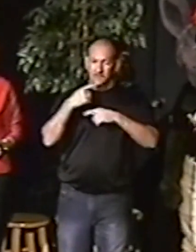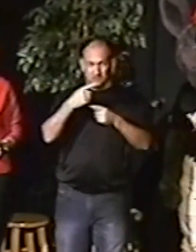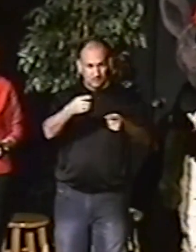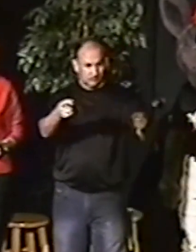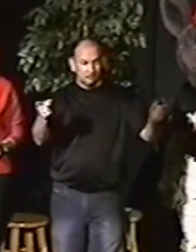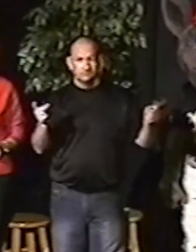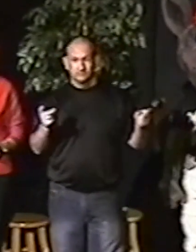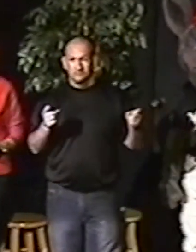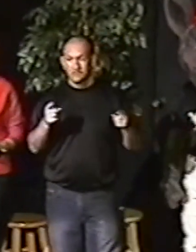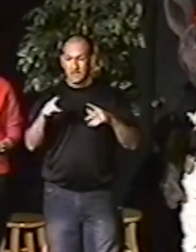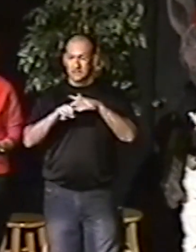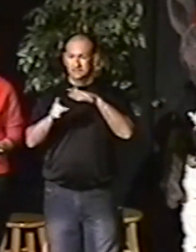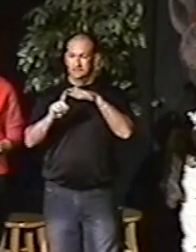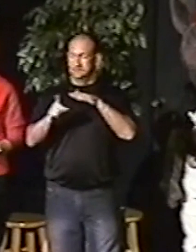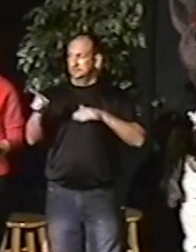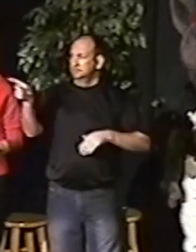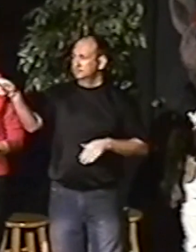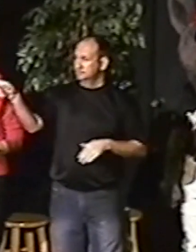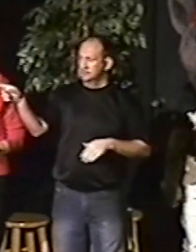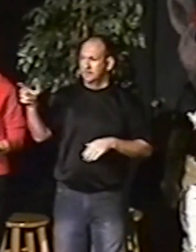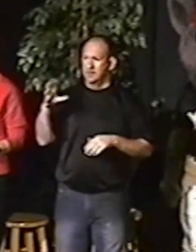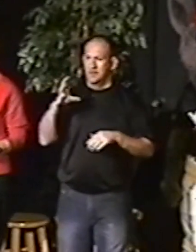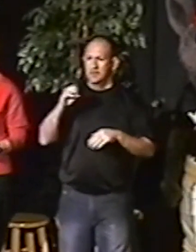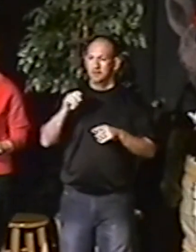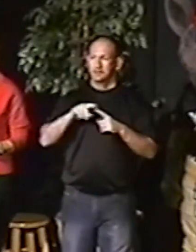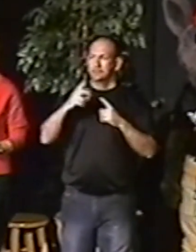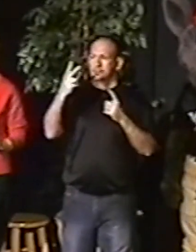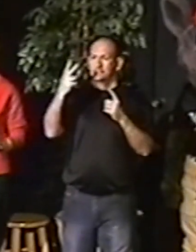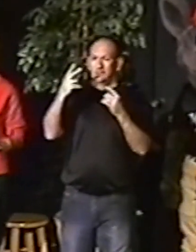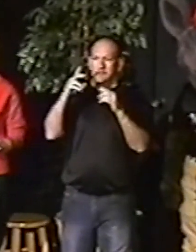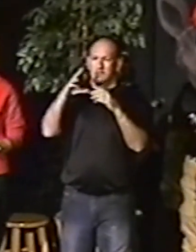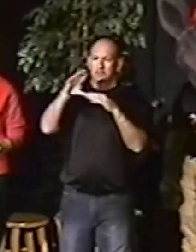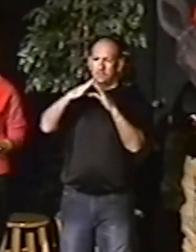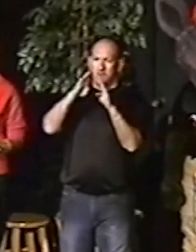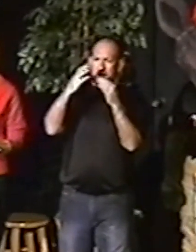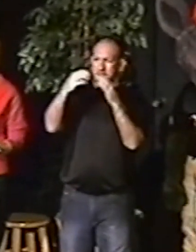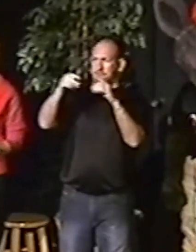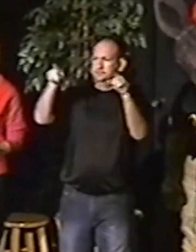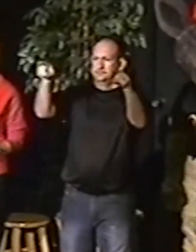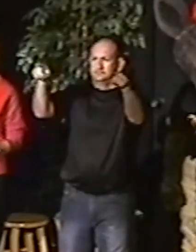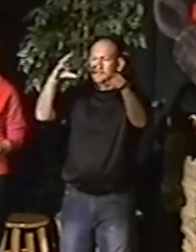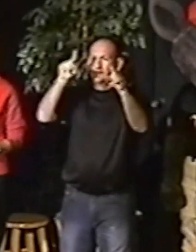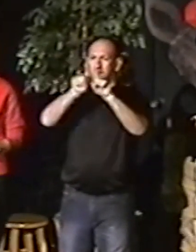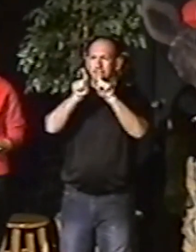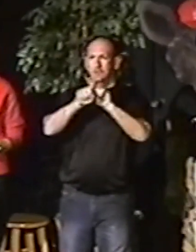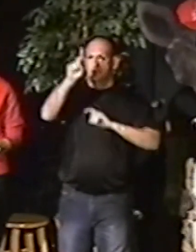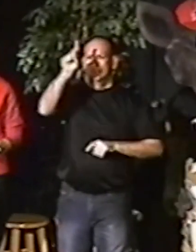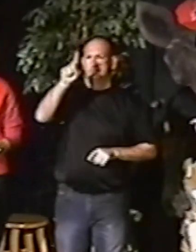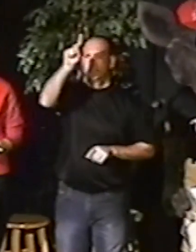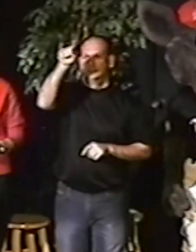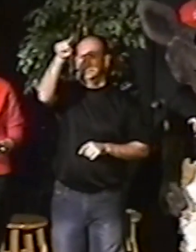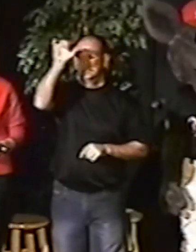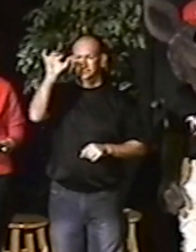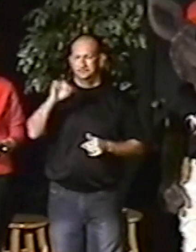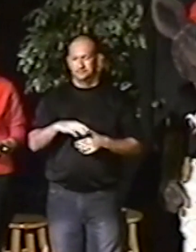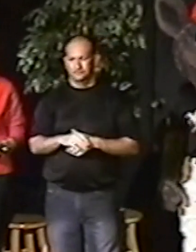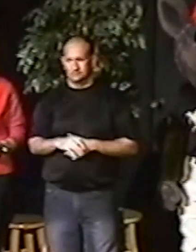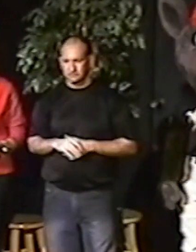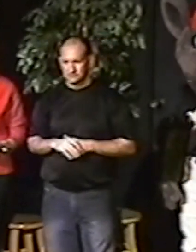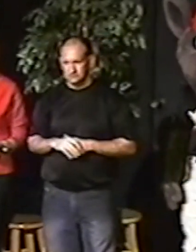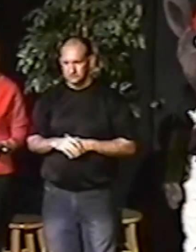everyone that the exits are to the left, both on this floor and on the balcony level.